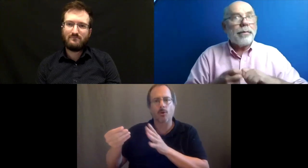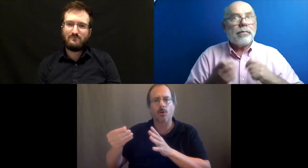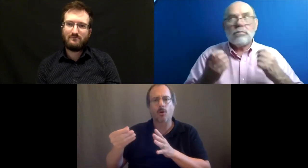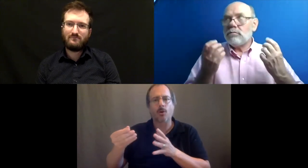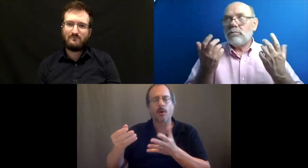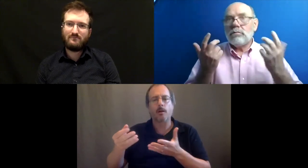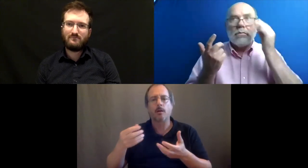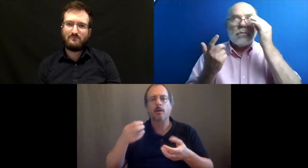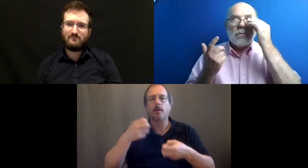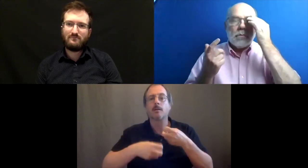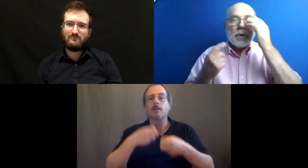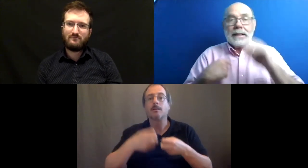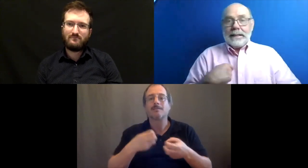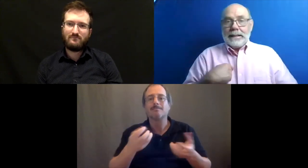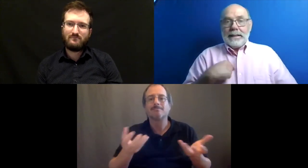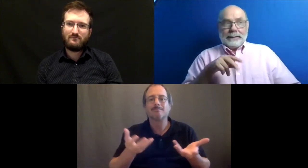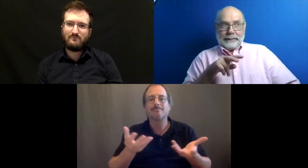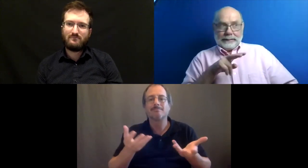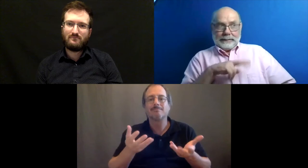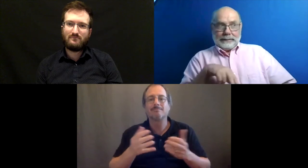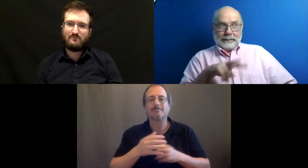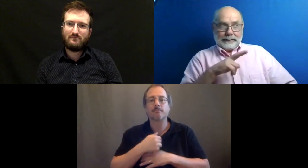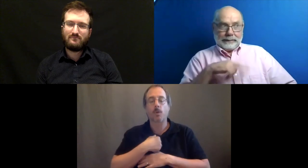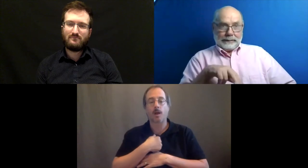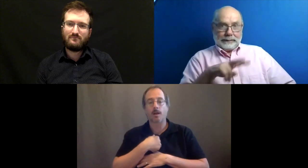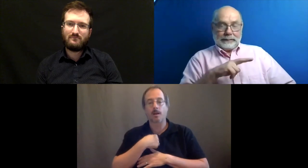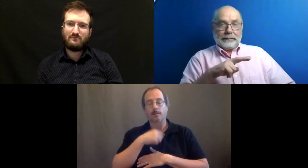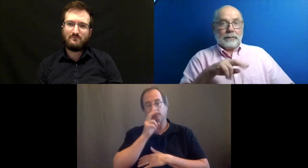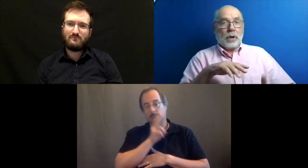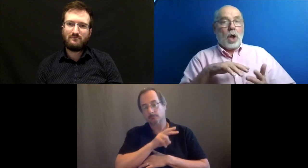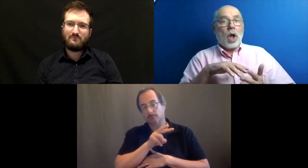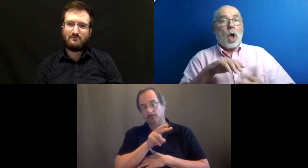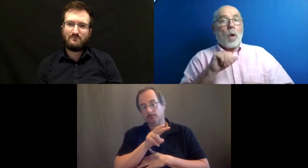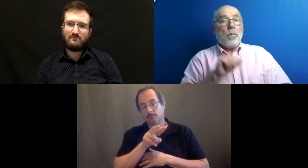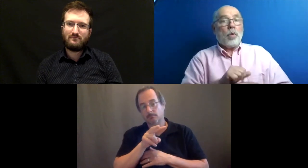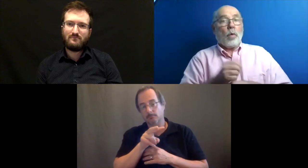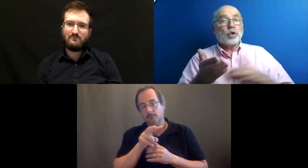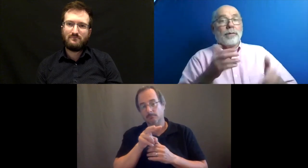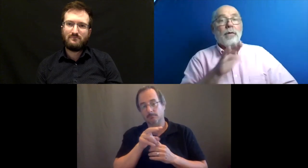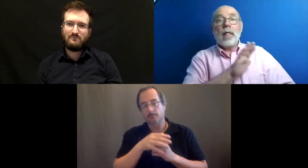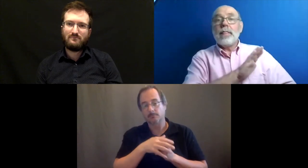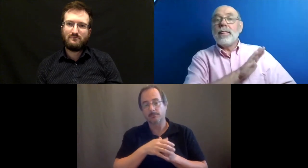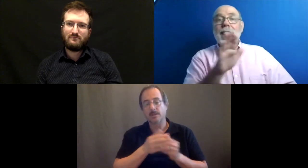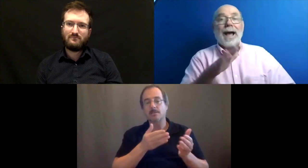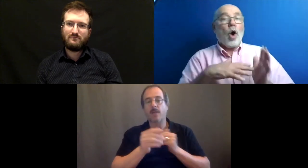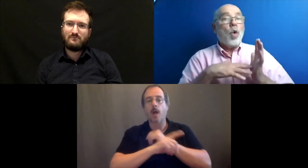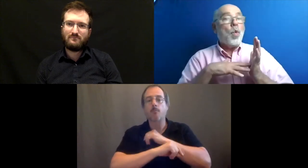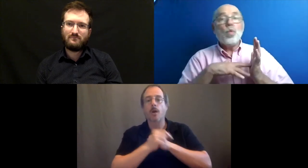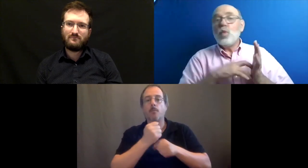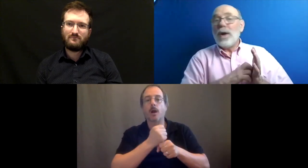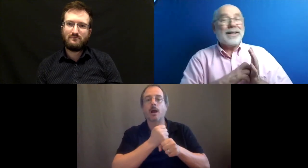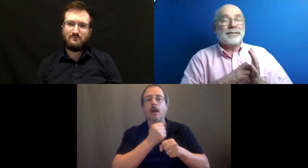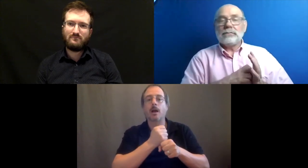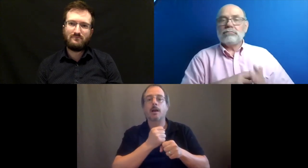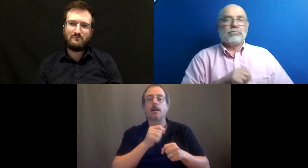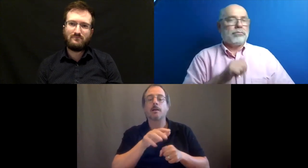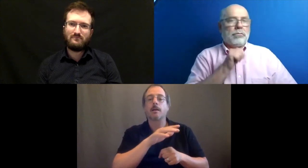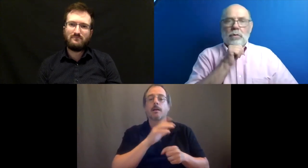There's separate funding for agencies. The problem that I see systemically and overall employment